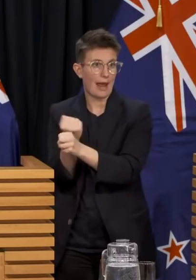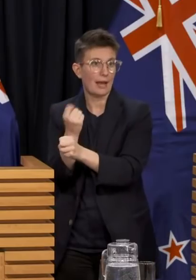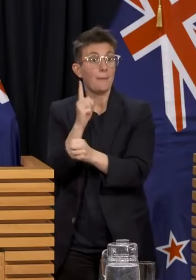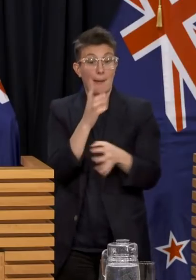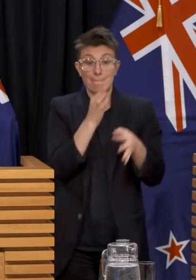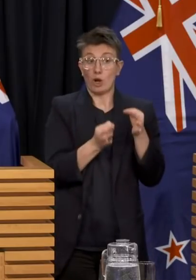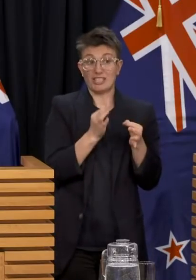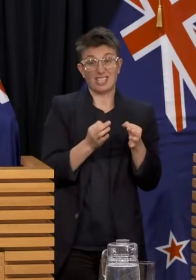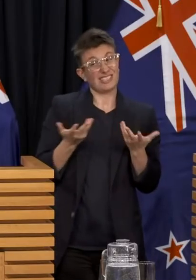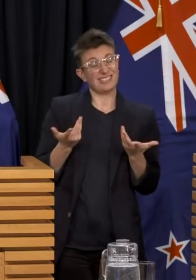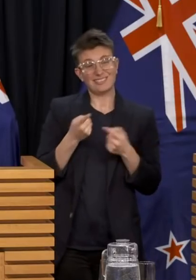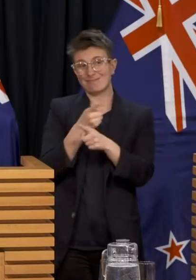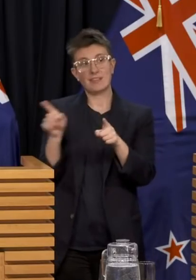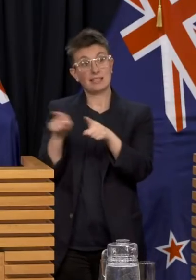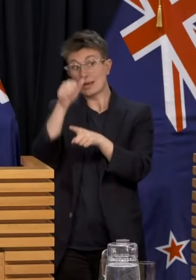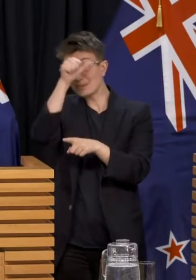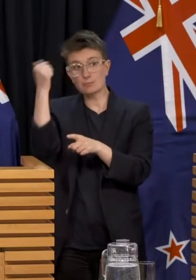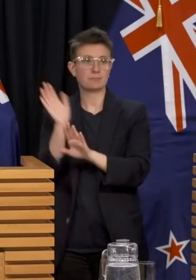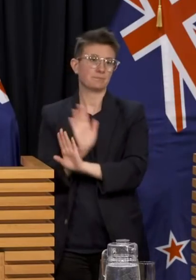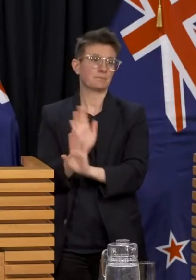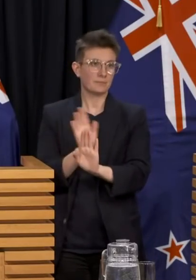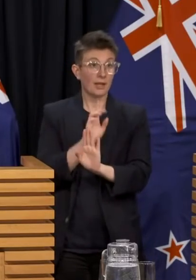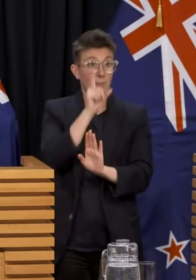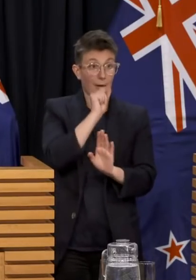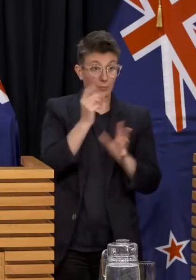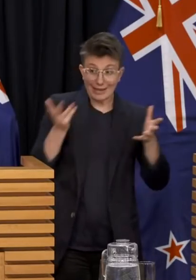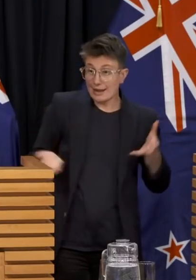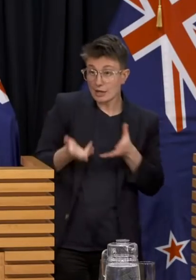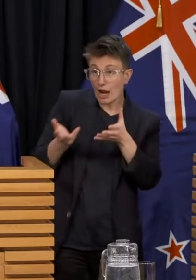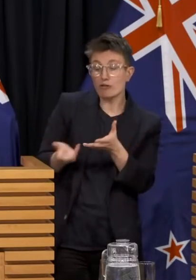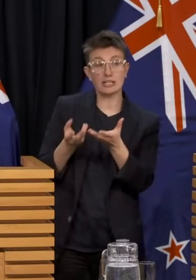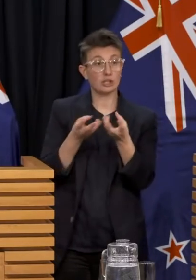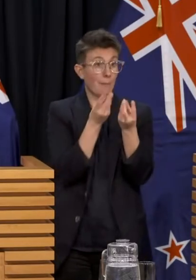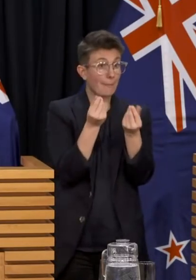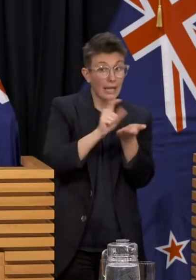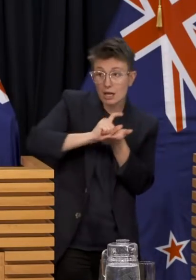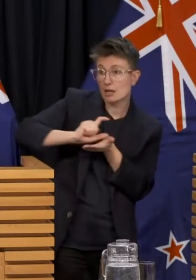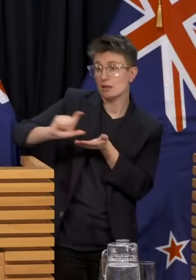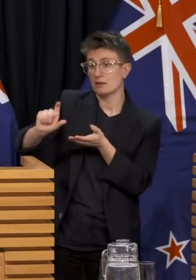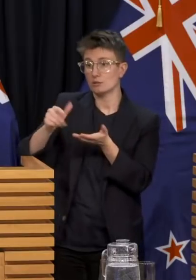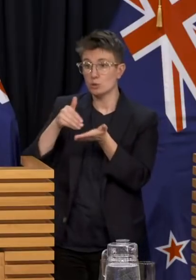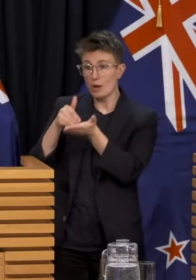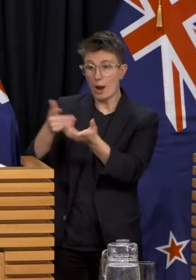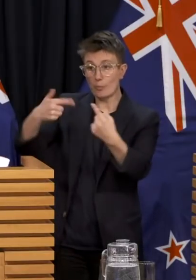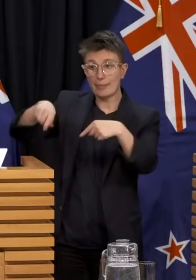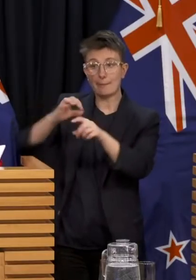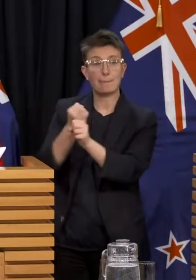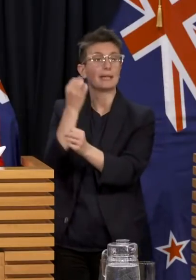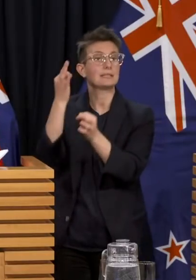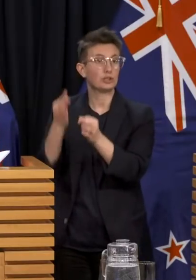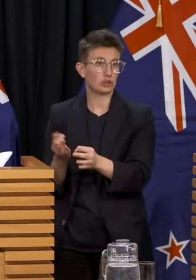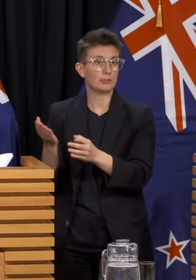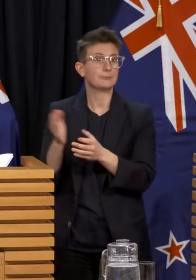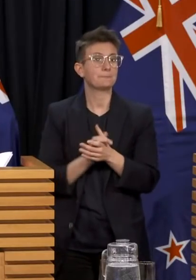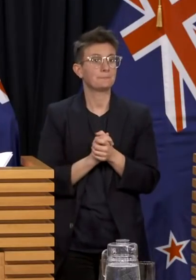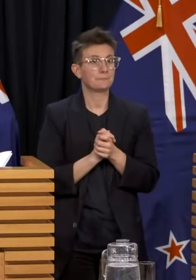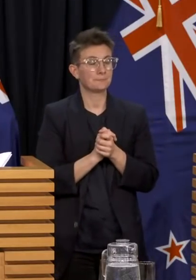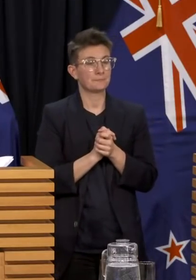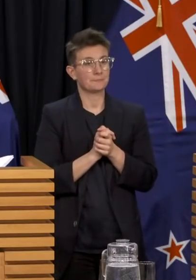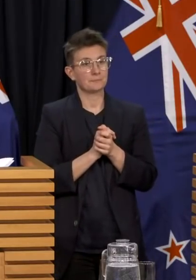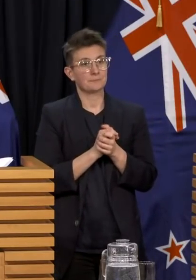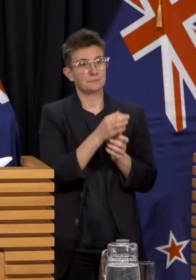some of those choices for new drugs, be it cancer or, in the case of cystic fibrosis, another drug that has been funded by them. Pharmac decisions are